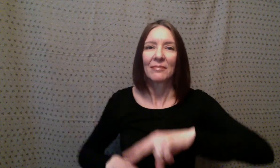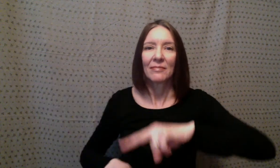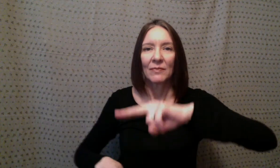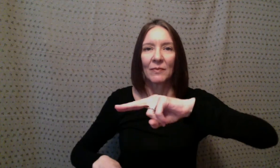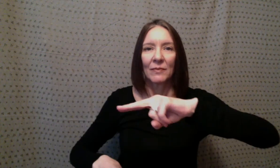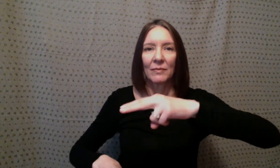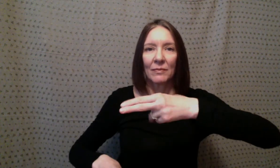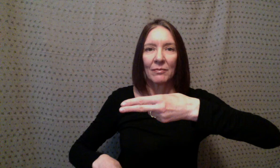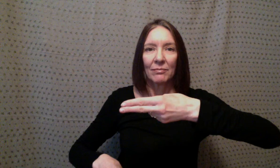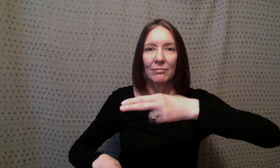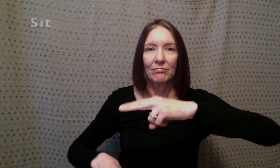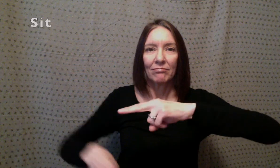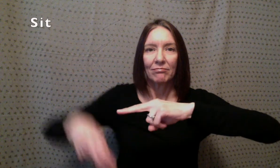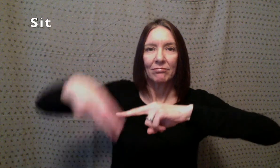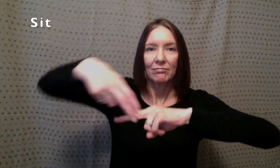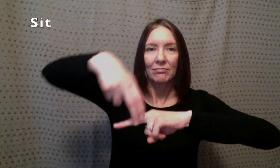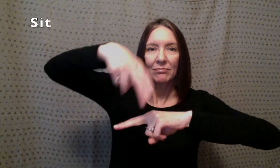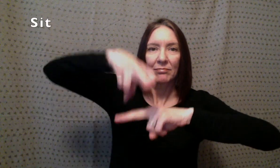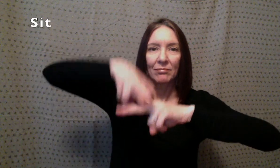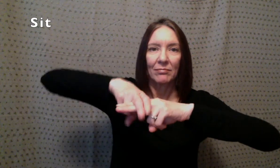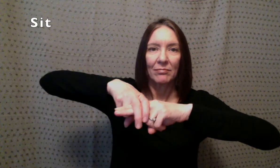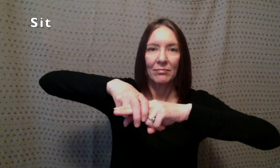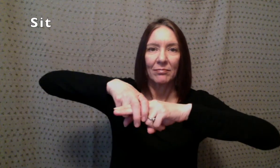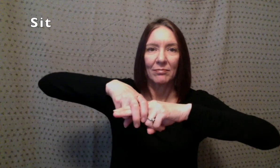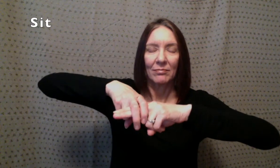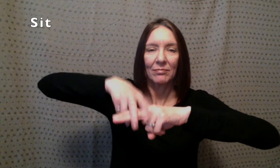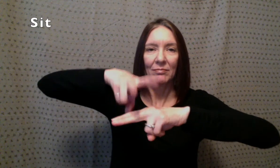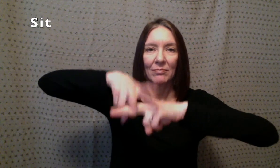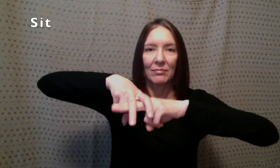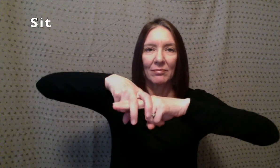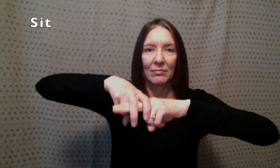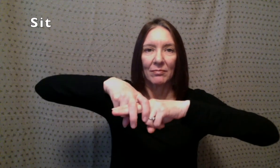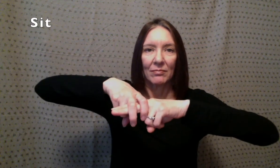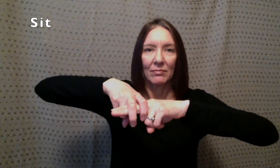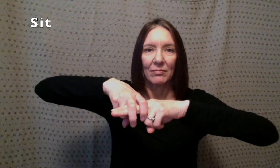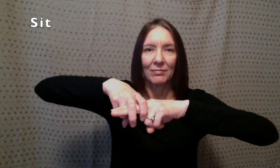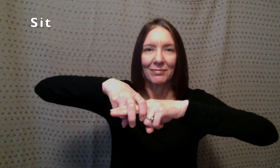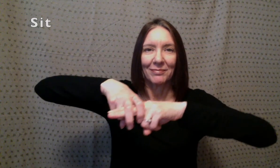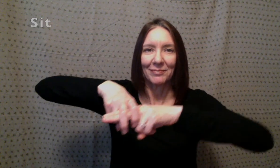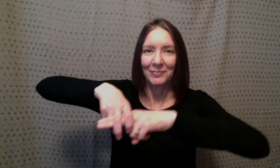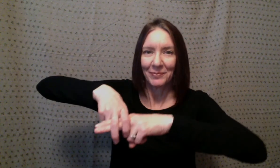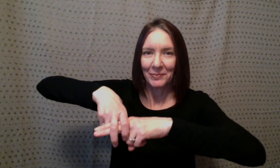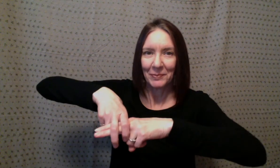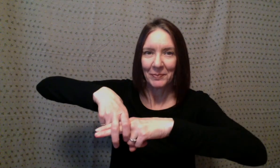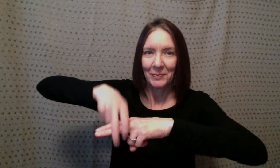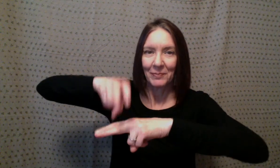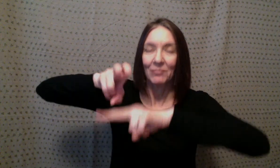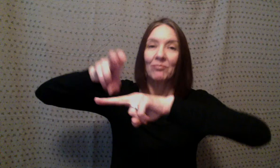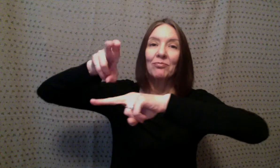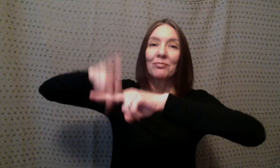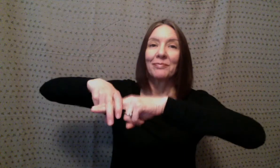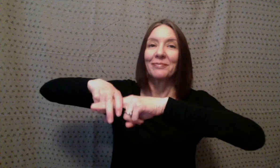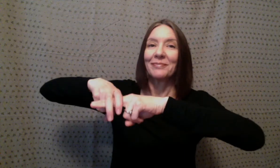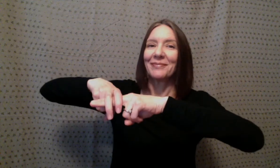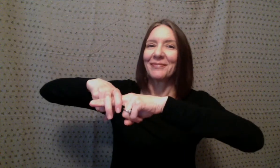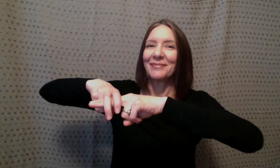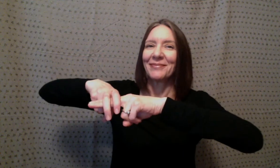hand. Sign sit by bending the V hand shape over an H hand shape of the non-dominant